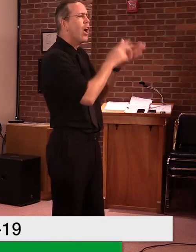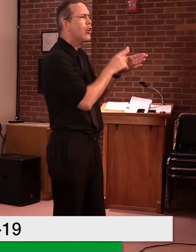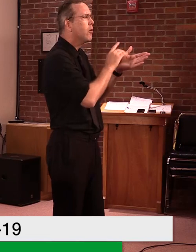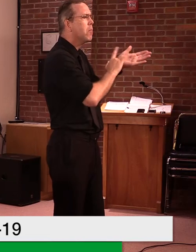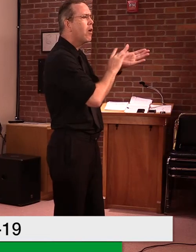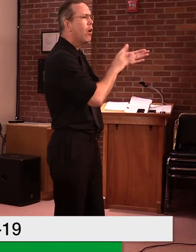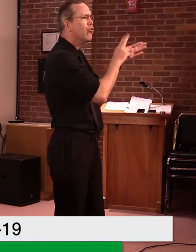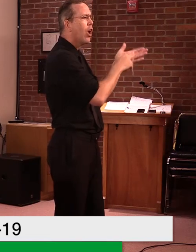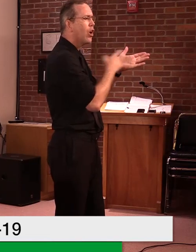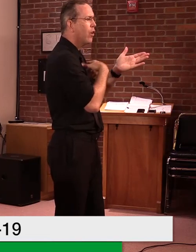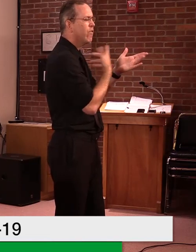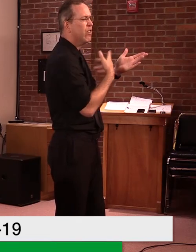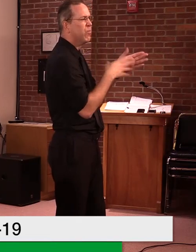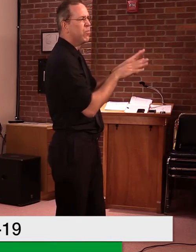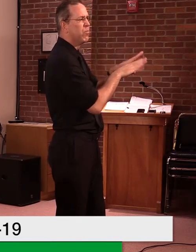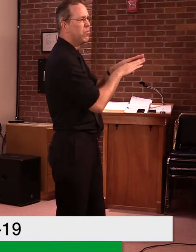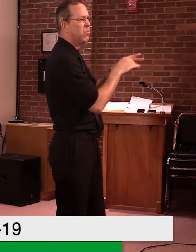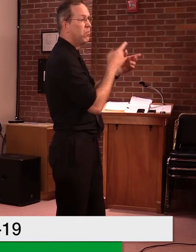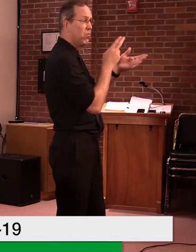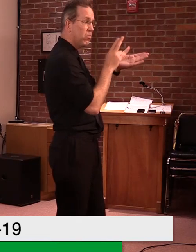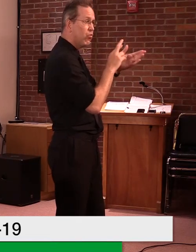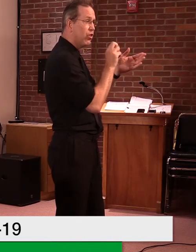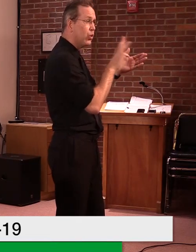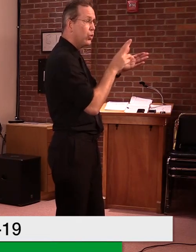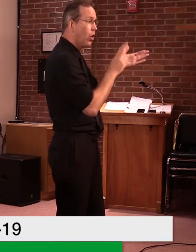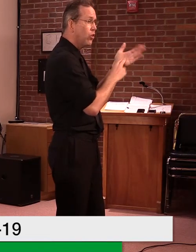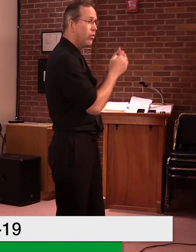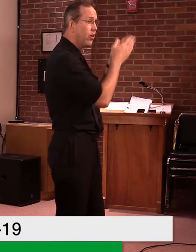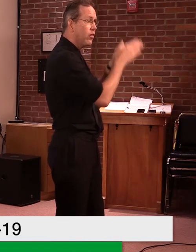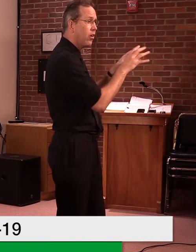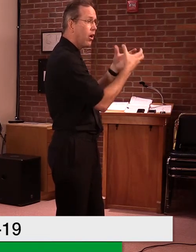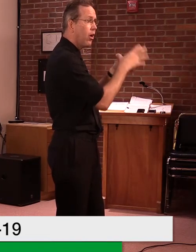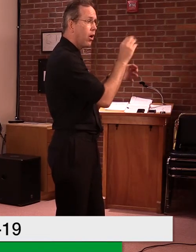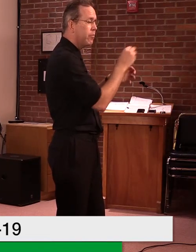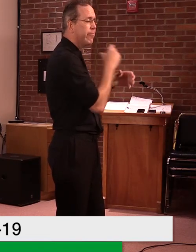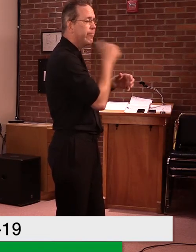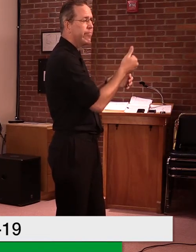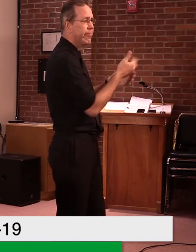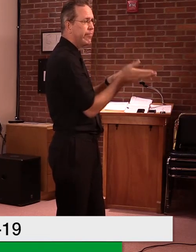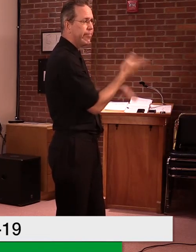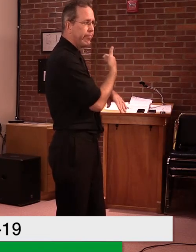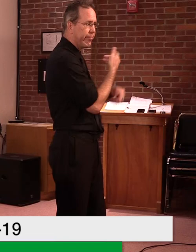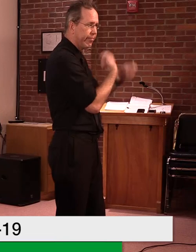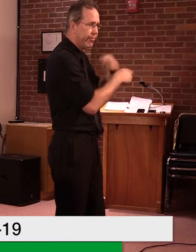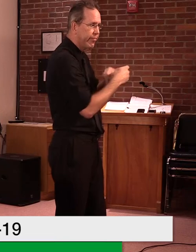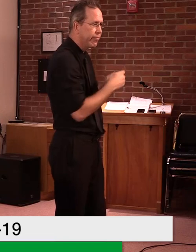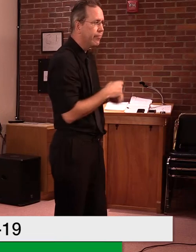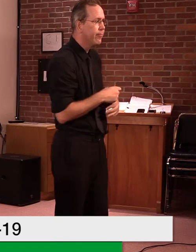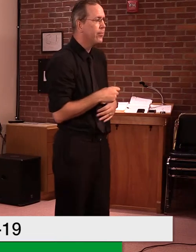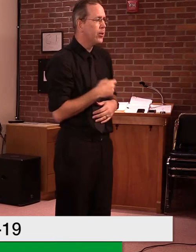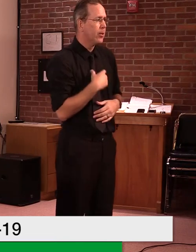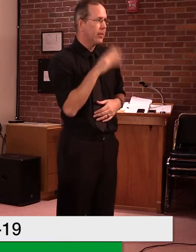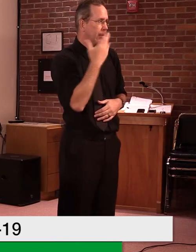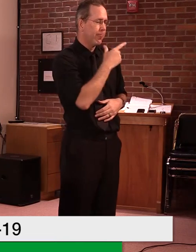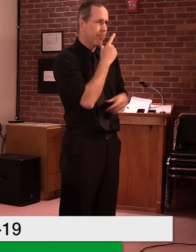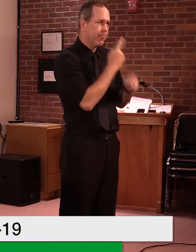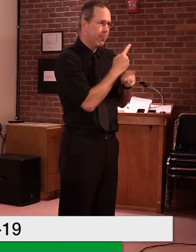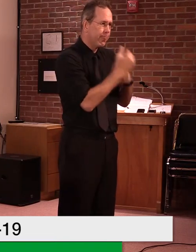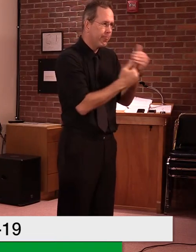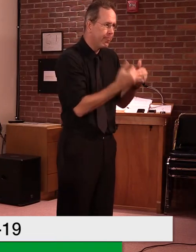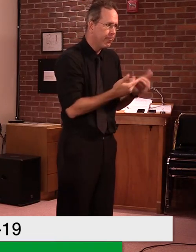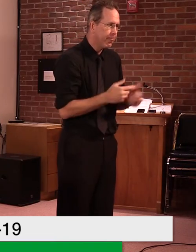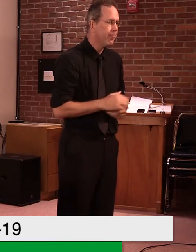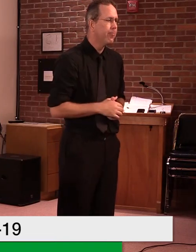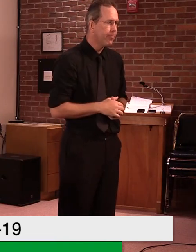people and correction supervisors respond sufficiently? And I have my doubts. But there